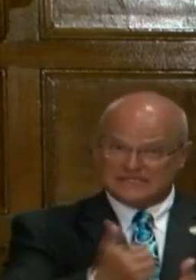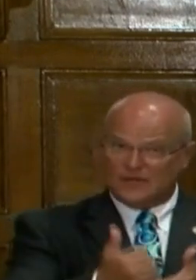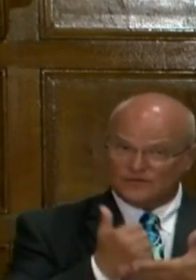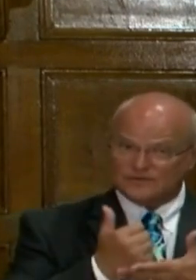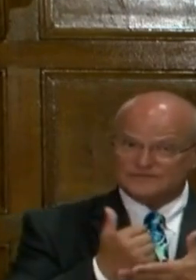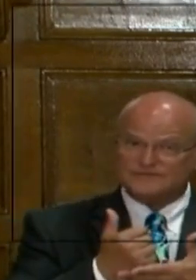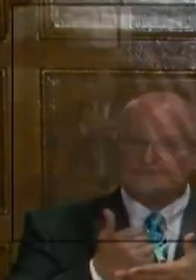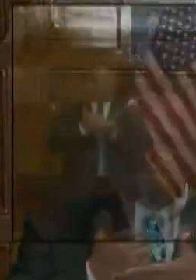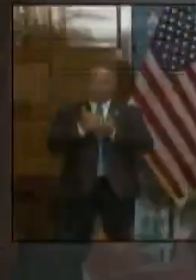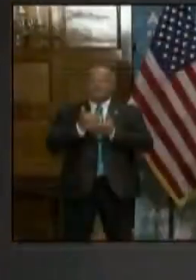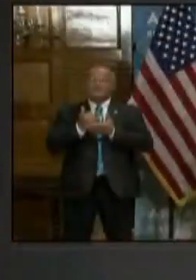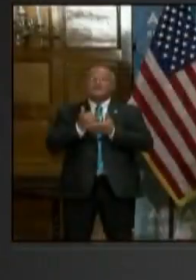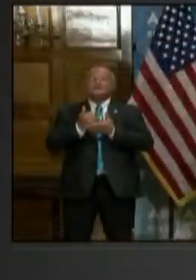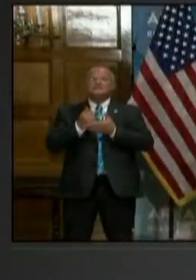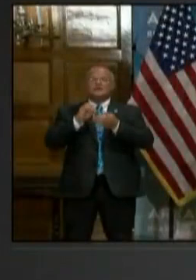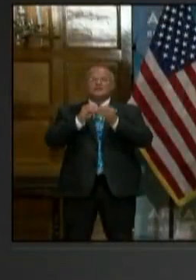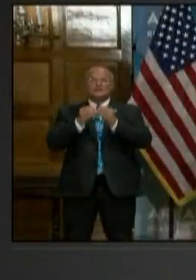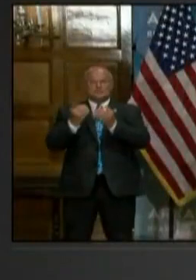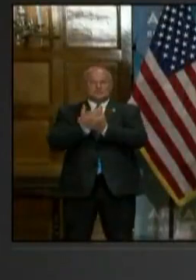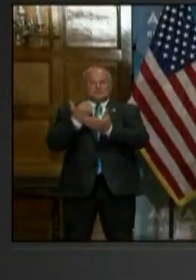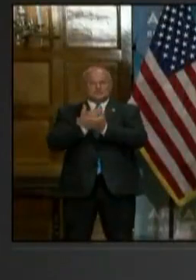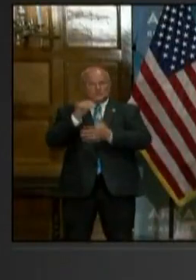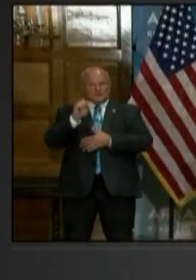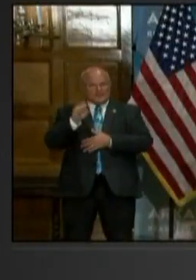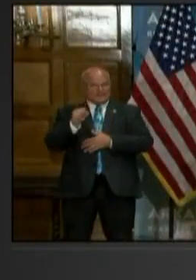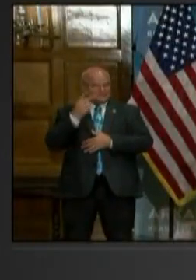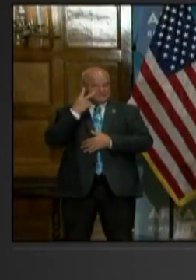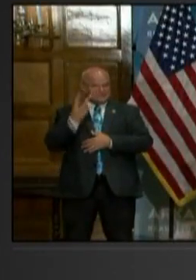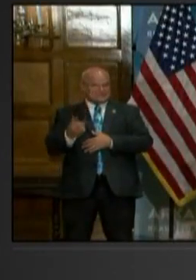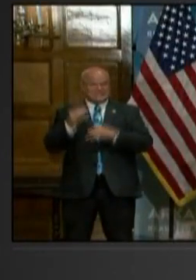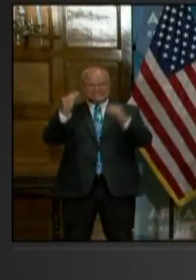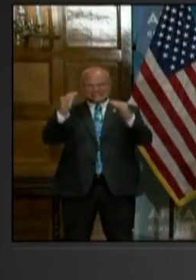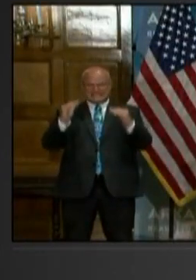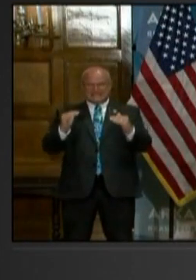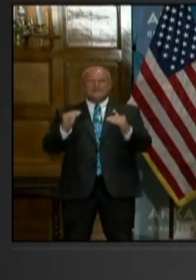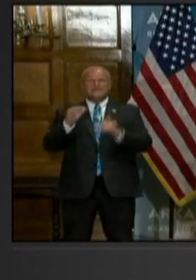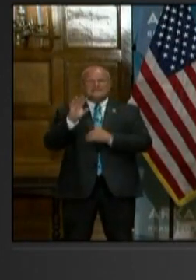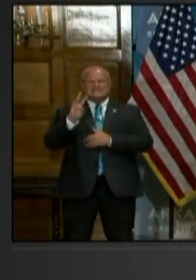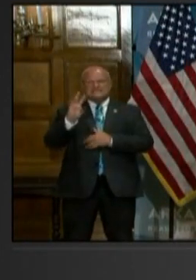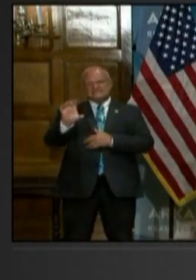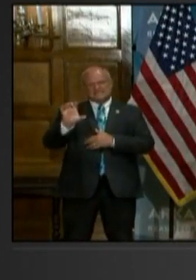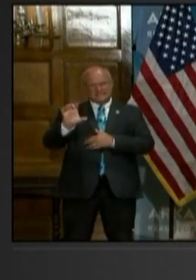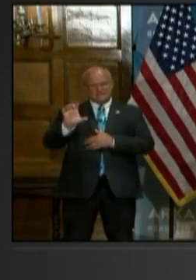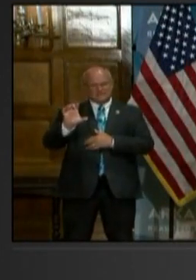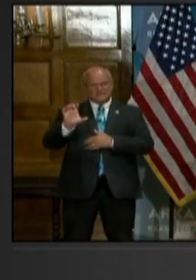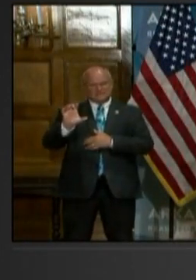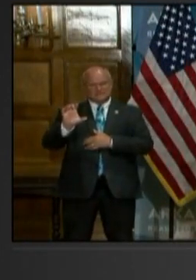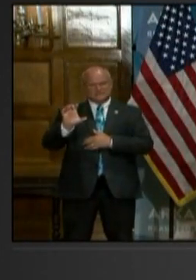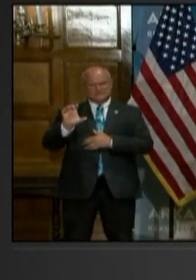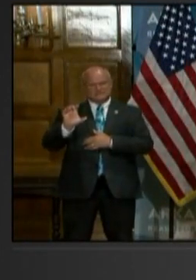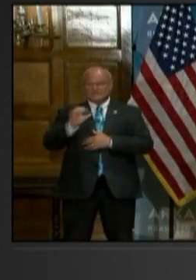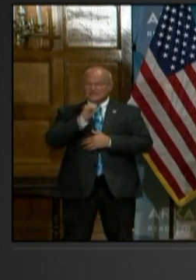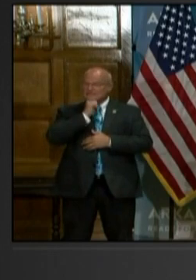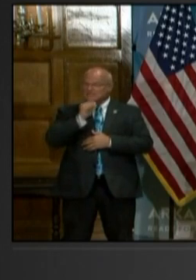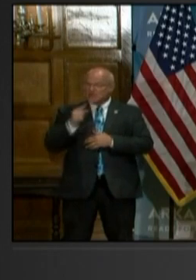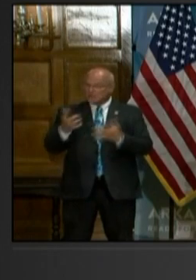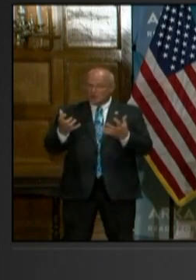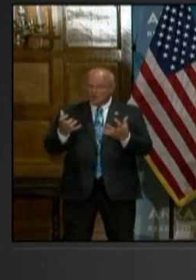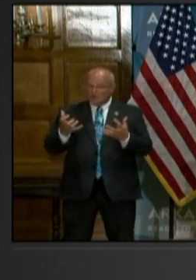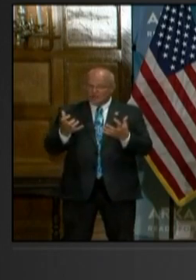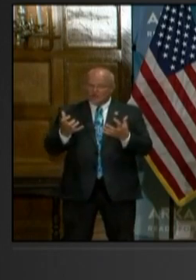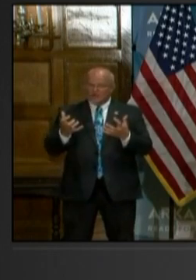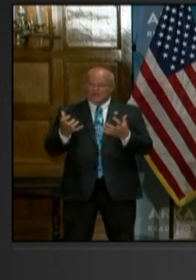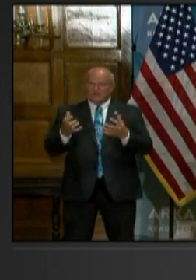helpful. The number of new cases you can see is down at 600. That's not where we want it to